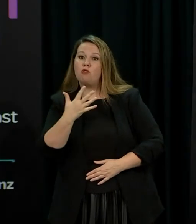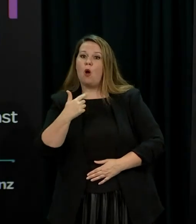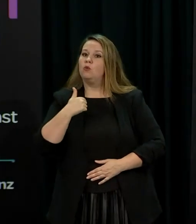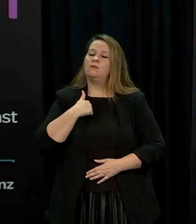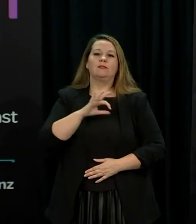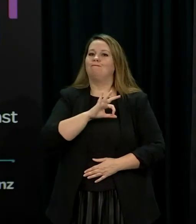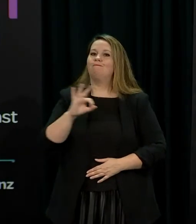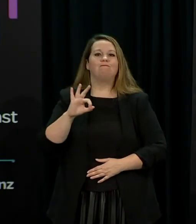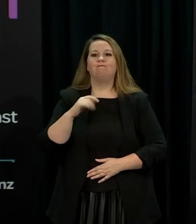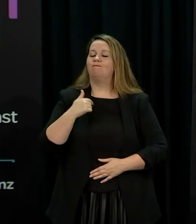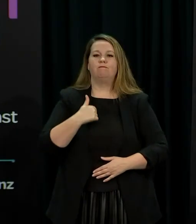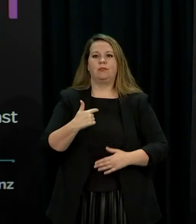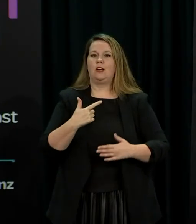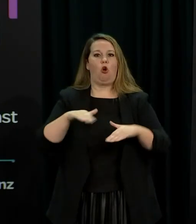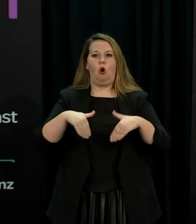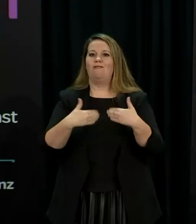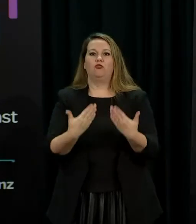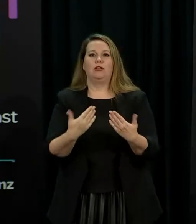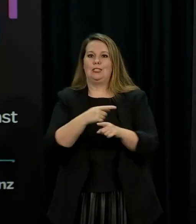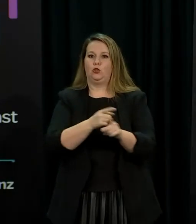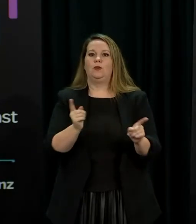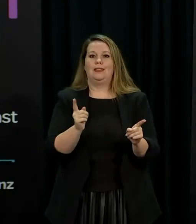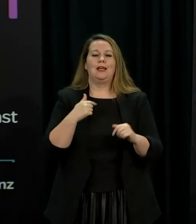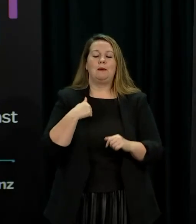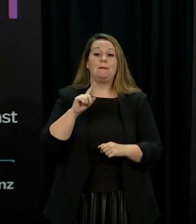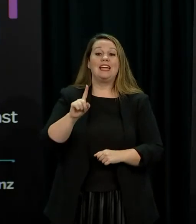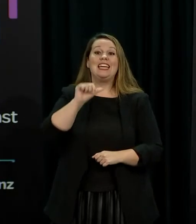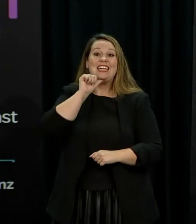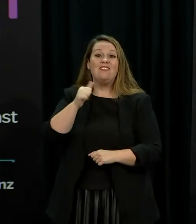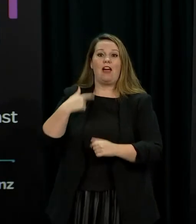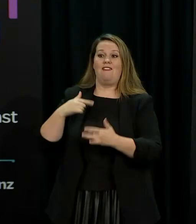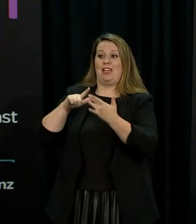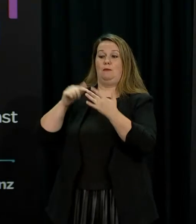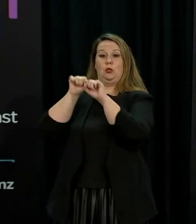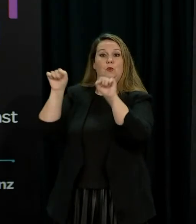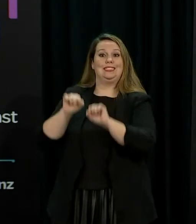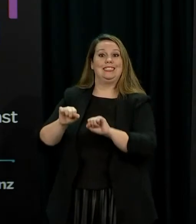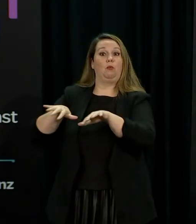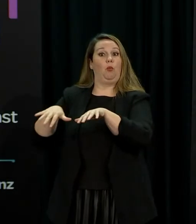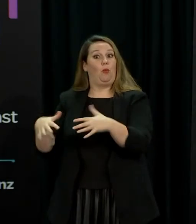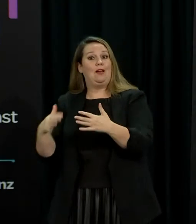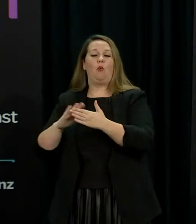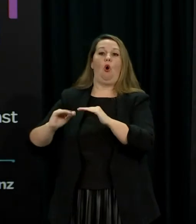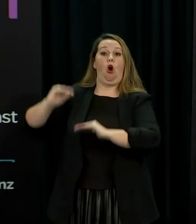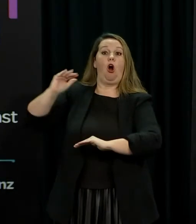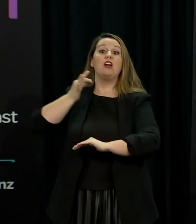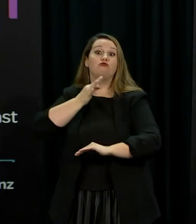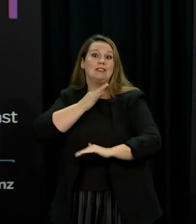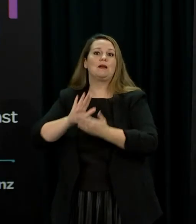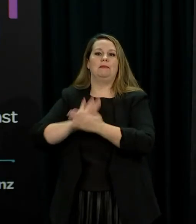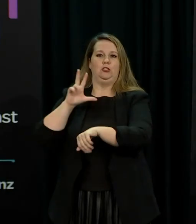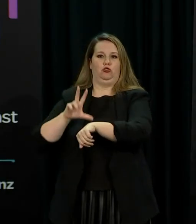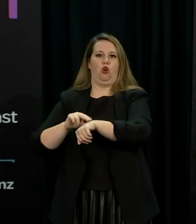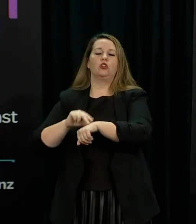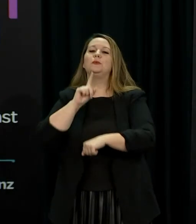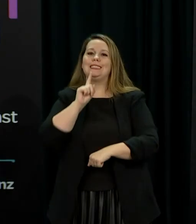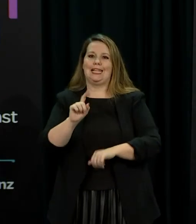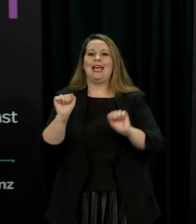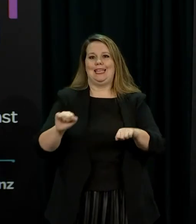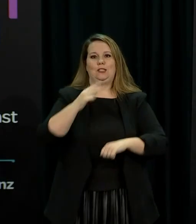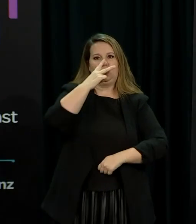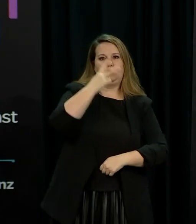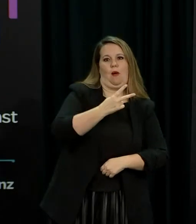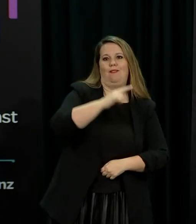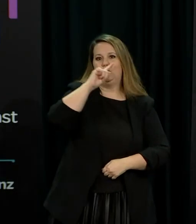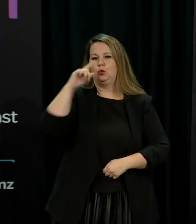However, if there is 12 to 15-year-olds are immunocompromised or they're at high risk, then their practitioner would certainly be able to offer them a